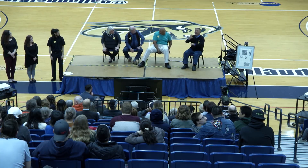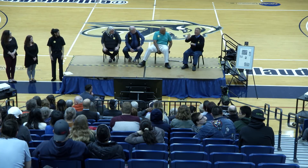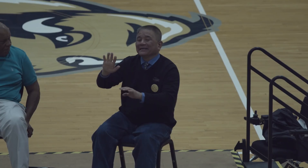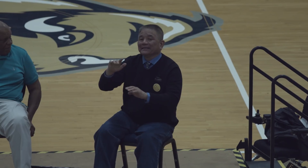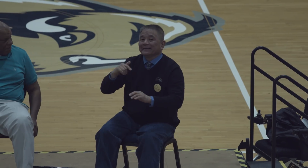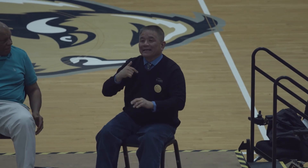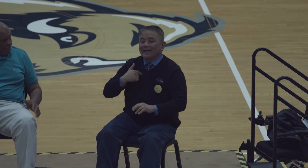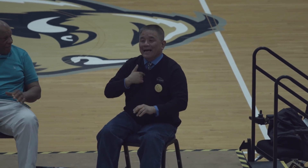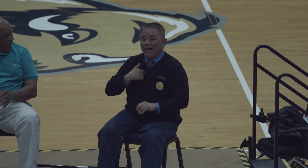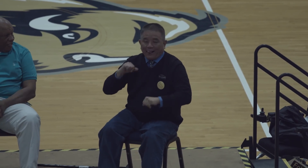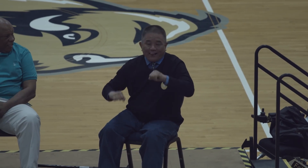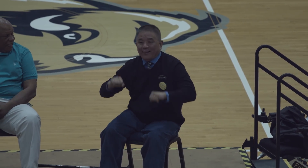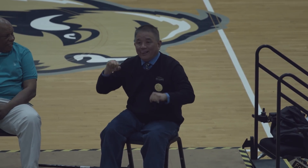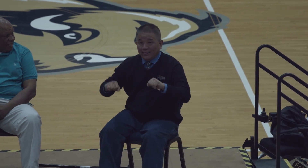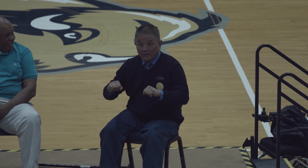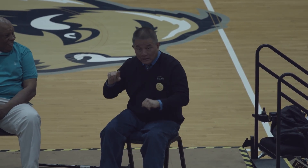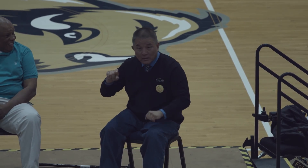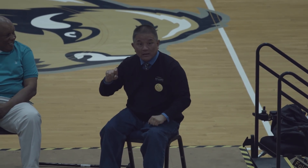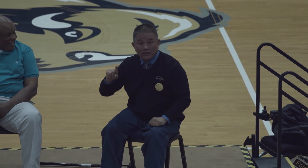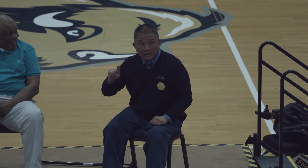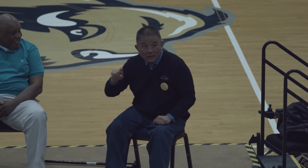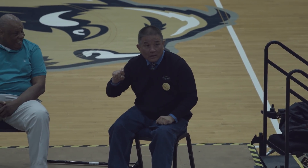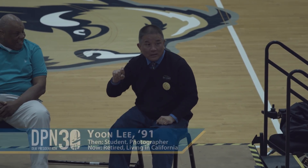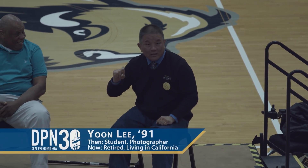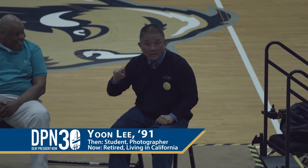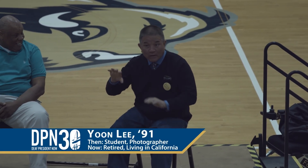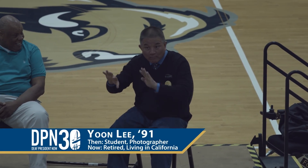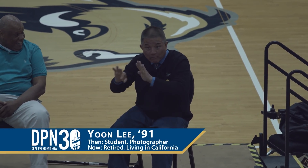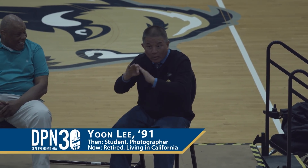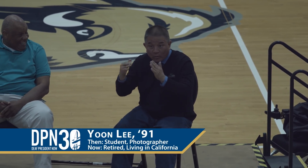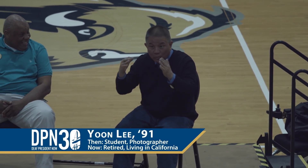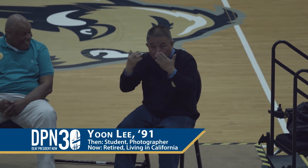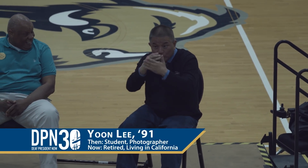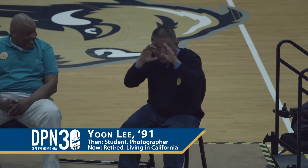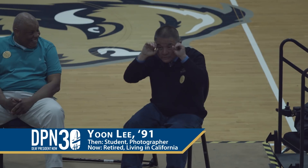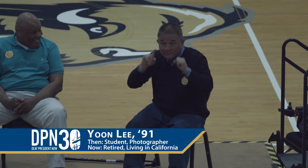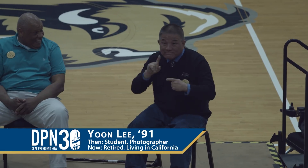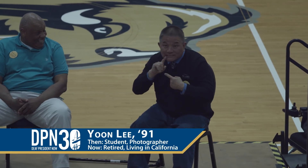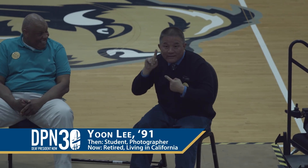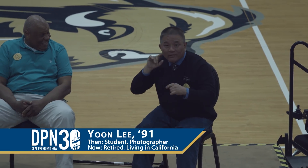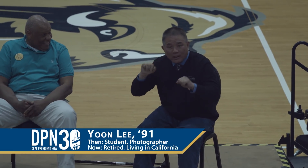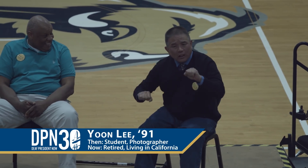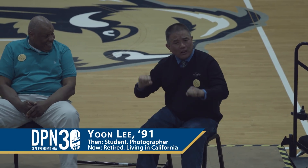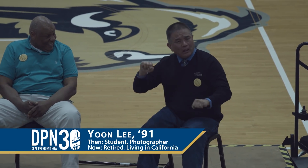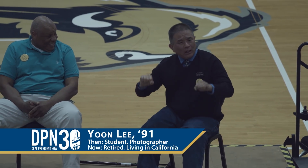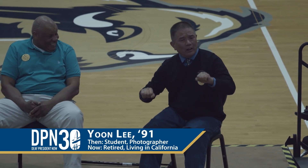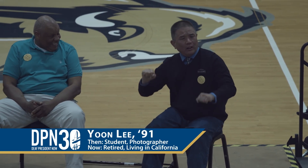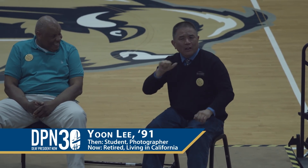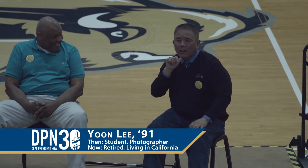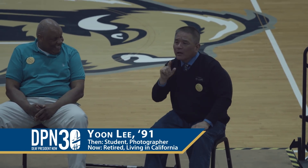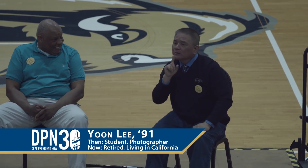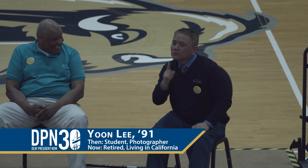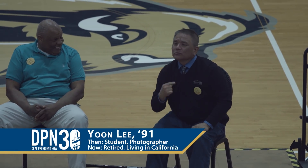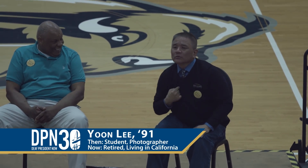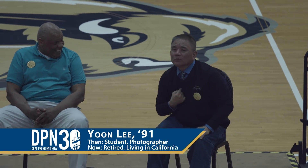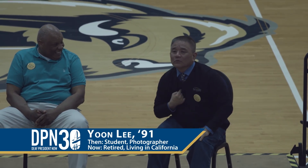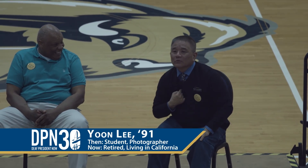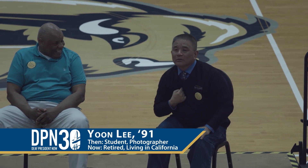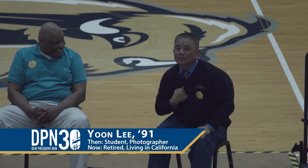week, I knew that, actually on the very last day, I really wondered, is this going to be the end of it? Are they going to pick a deaf president? I